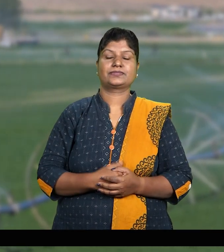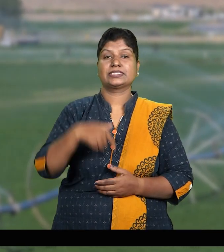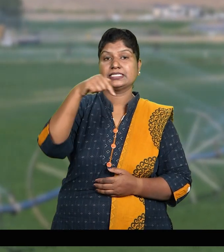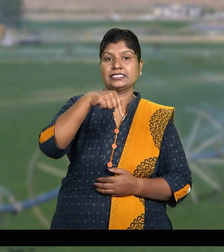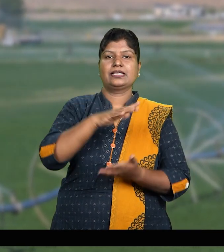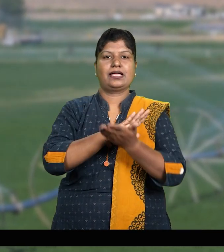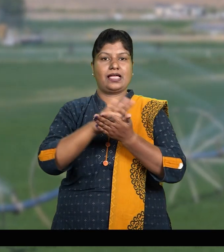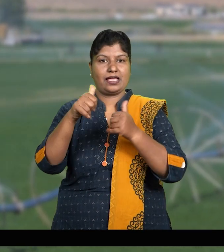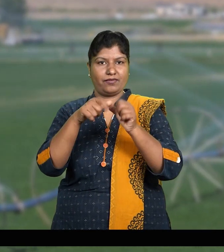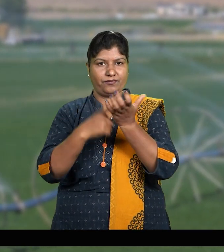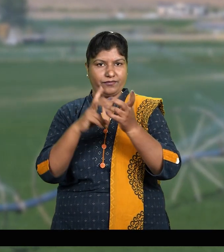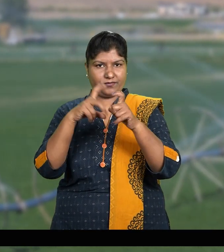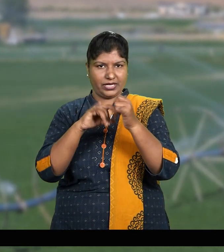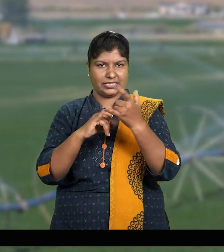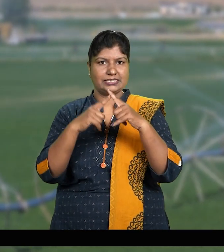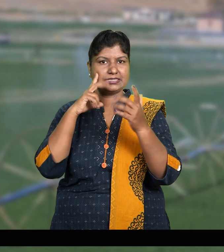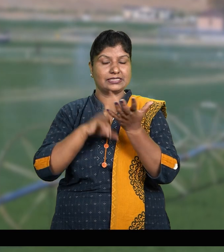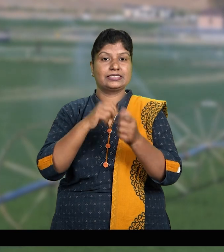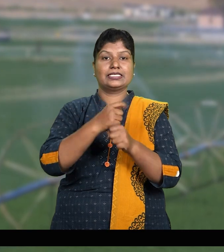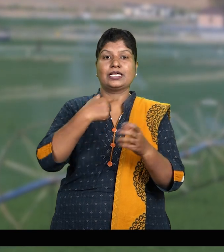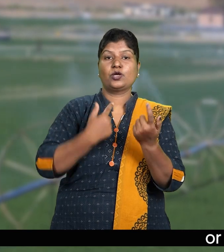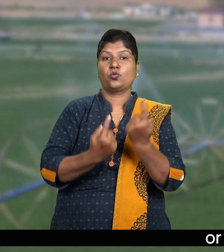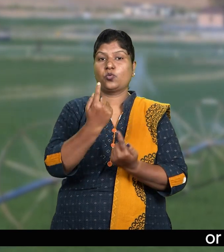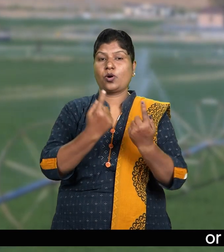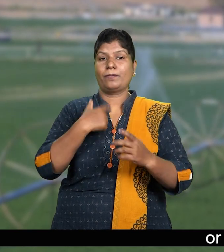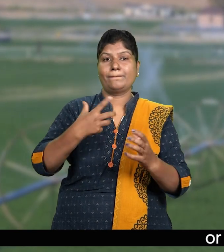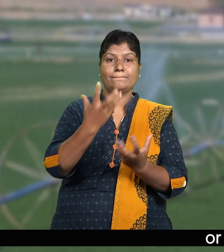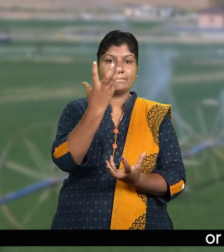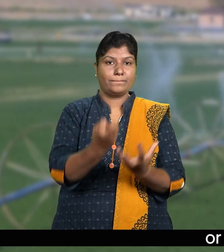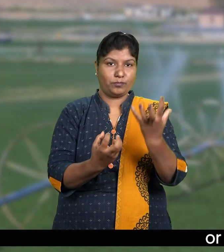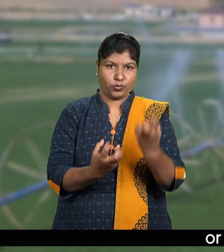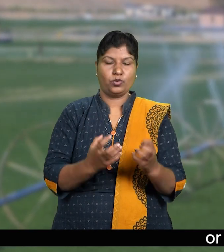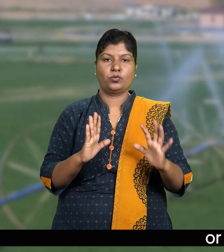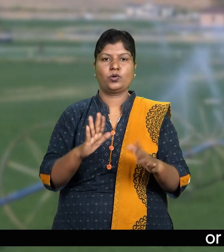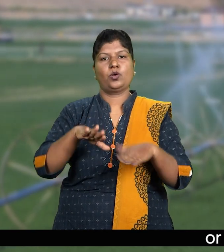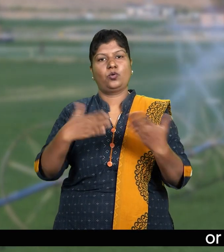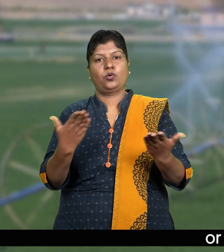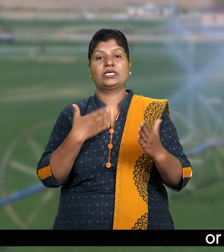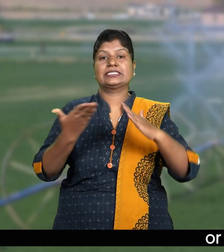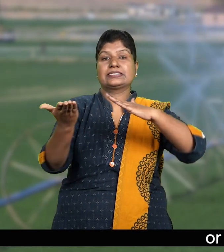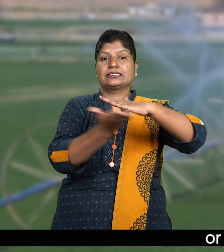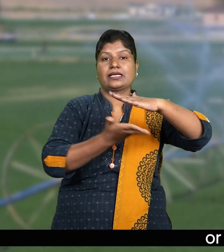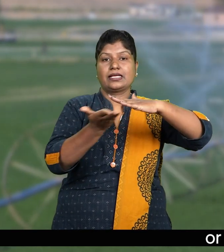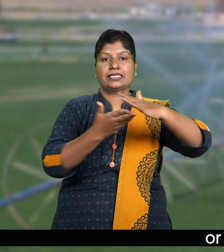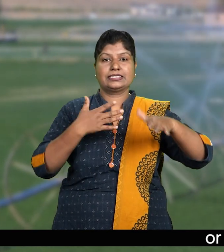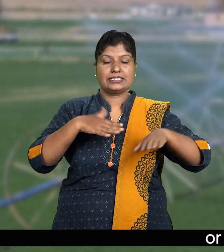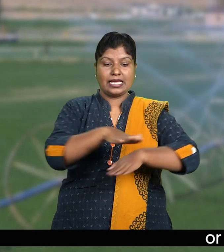In harvesting, crops are pulled out or cut close to the ground.